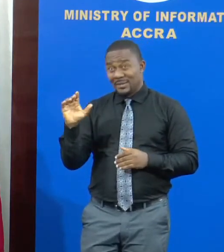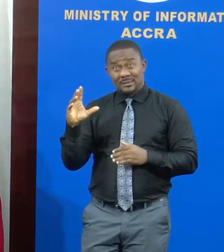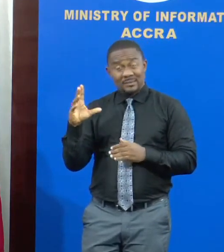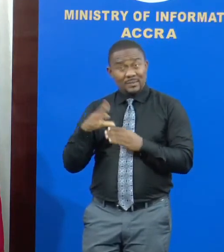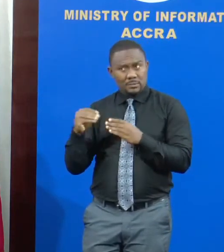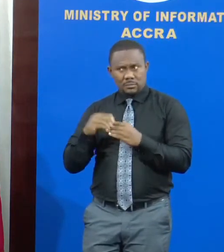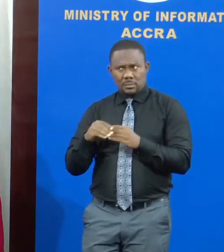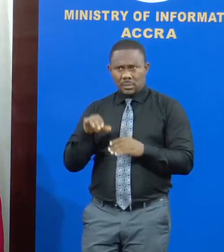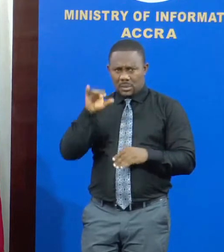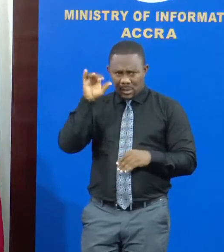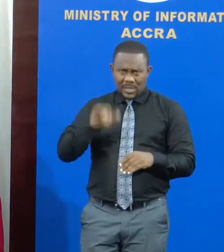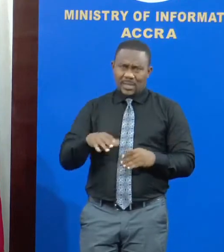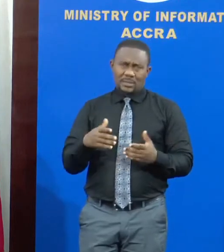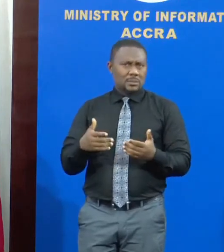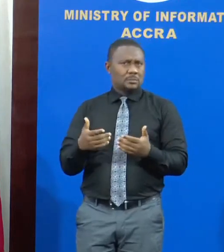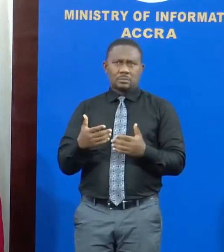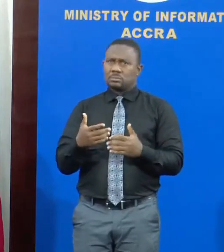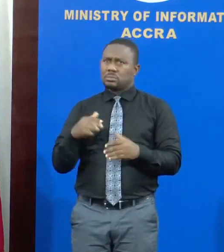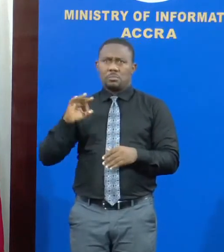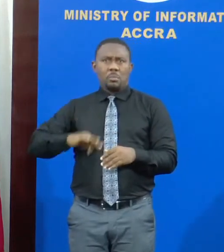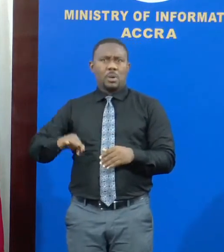And that's a significant